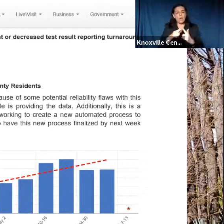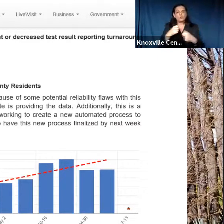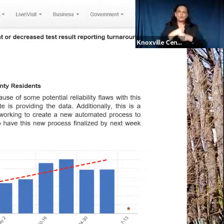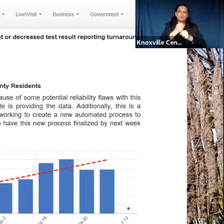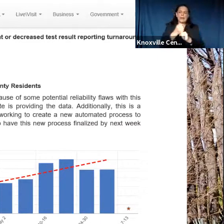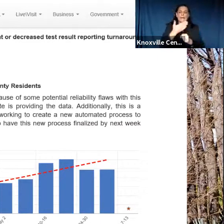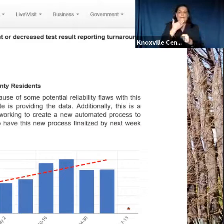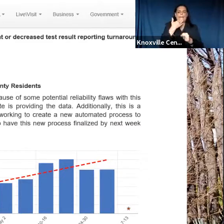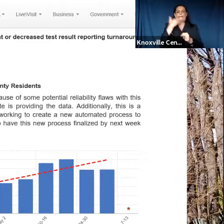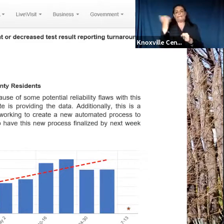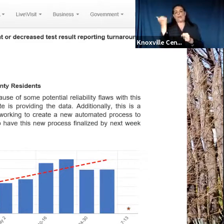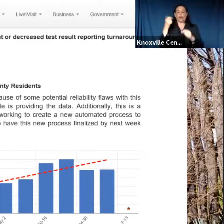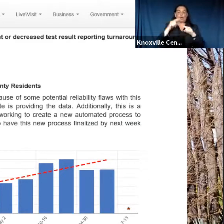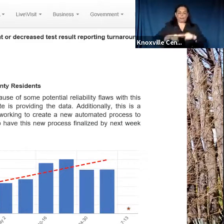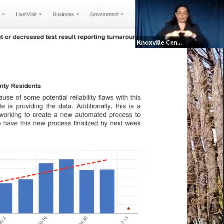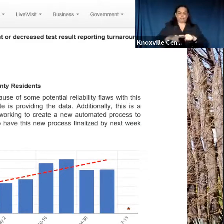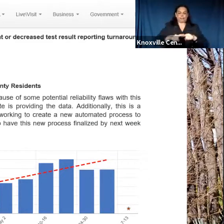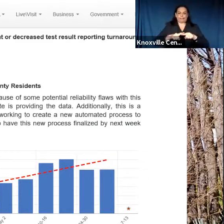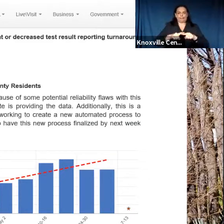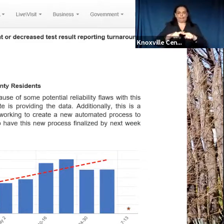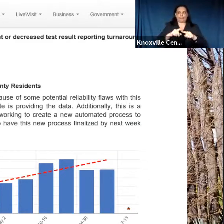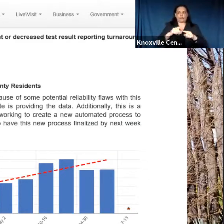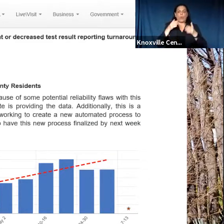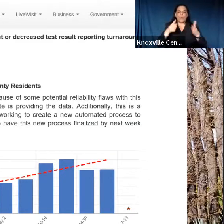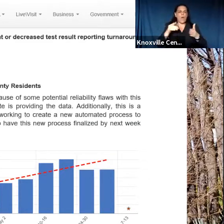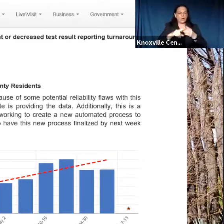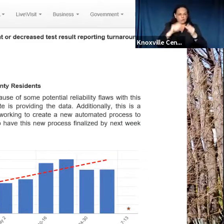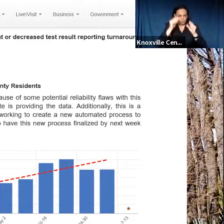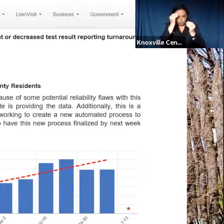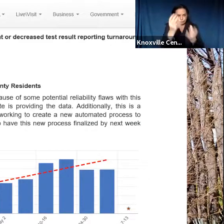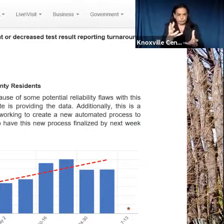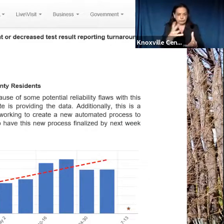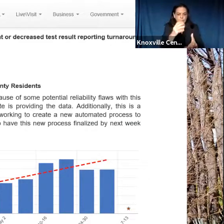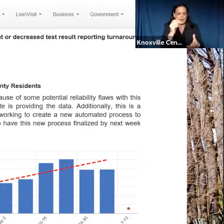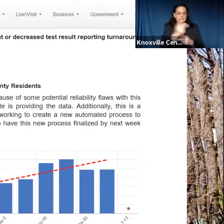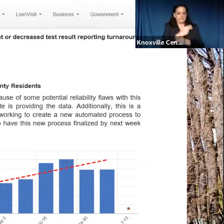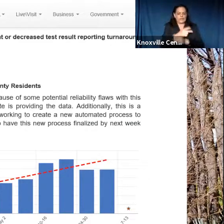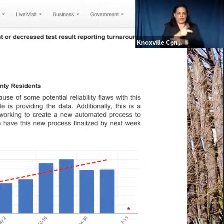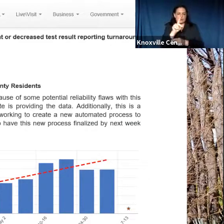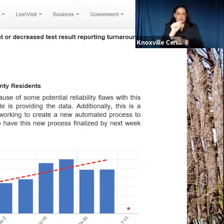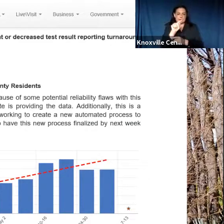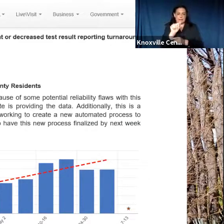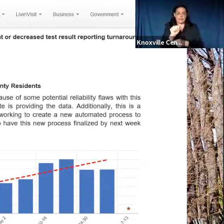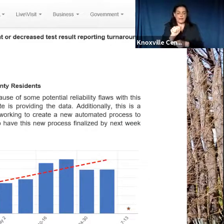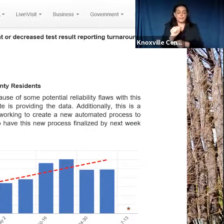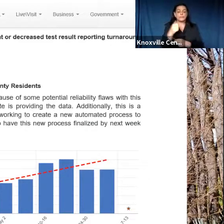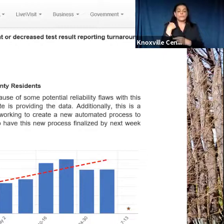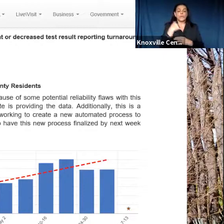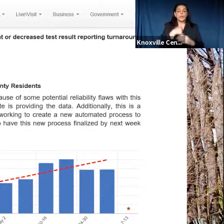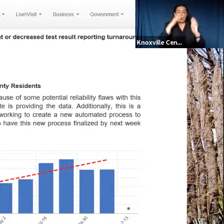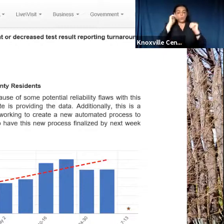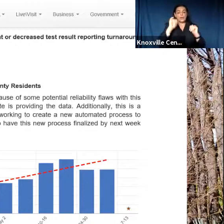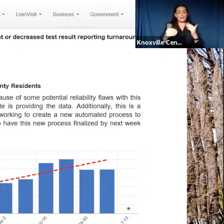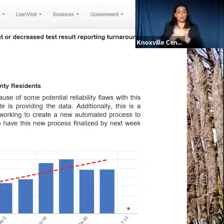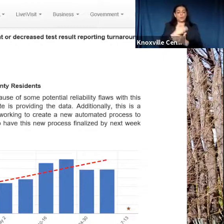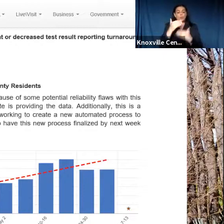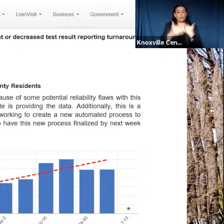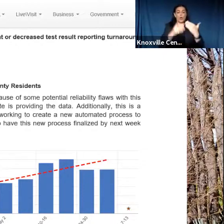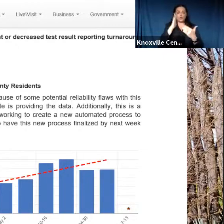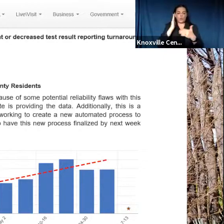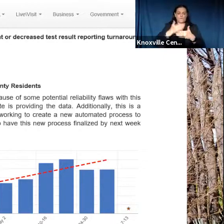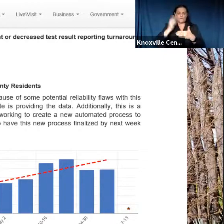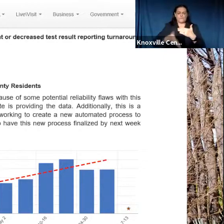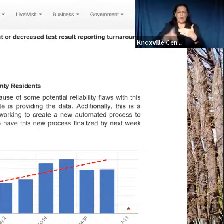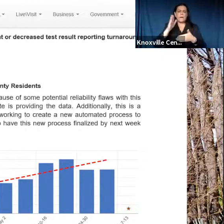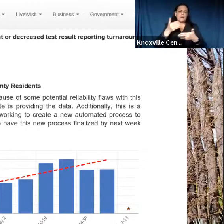higher level of reliability moving forward. We expect to have this new process finalized by